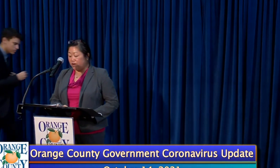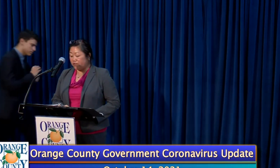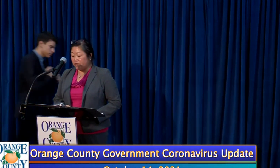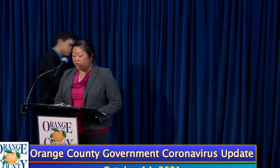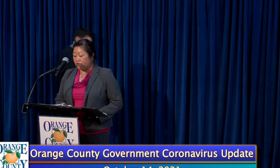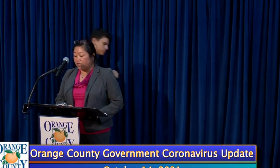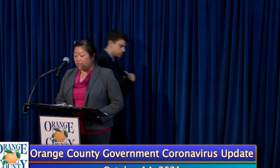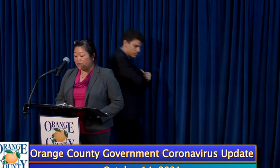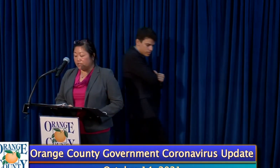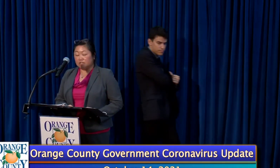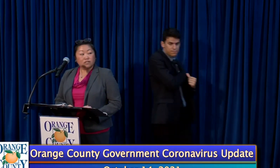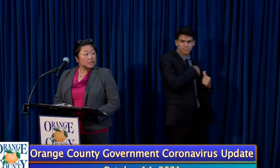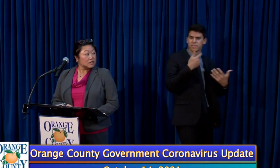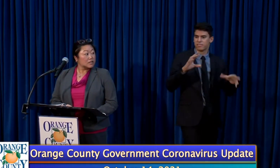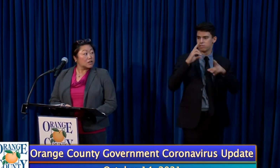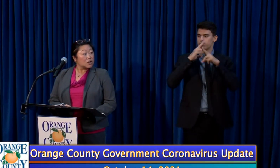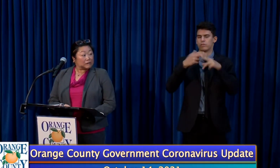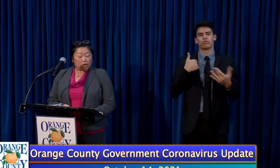of